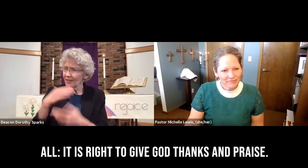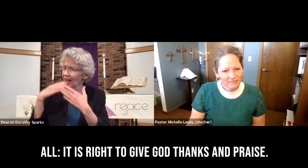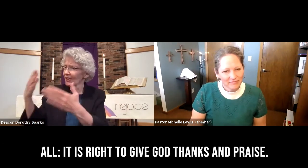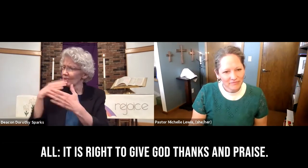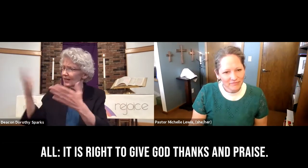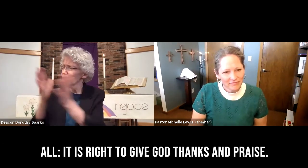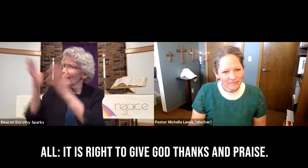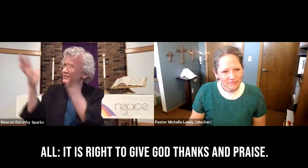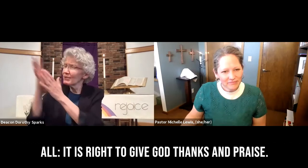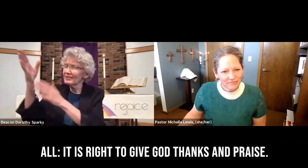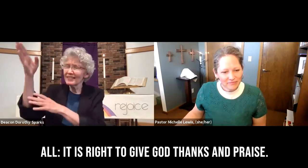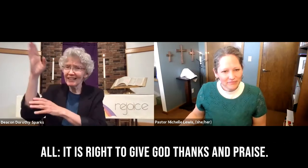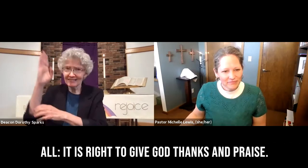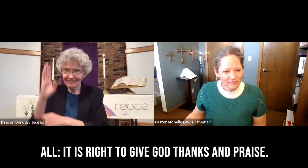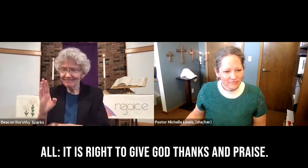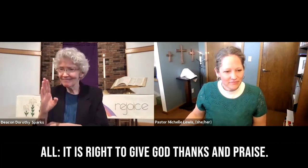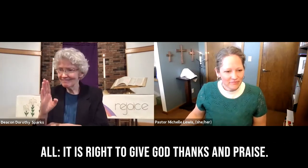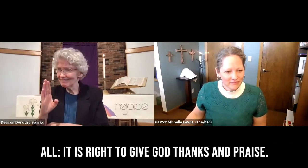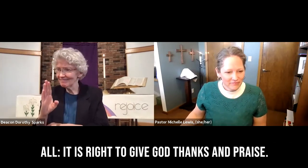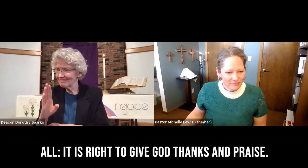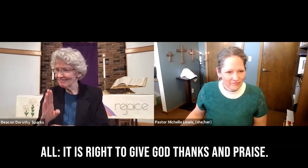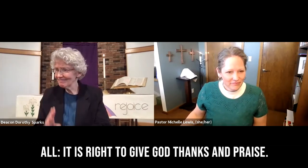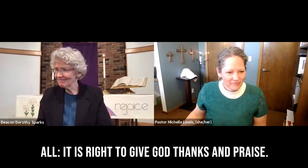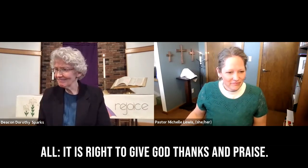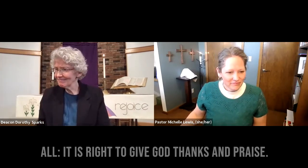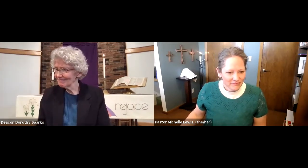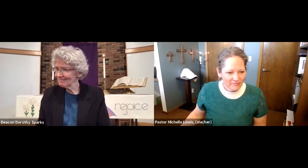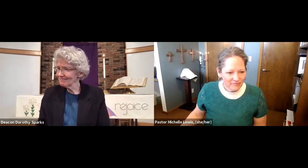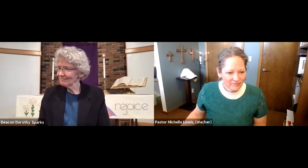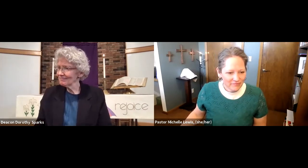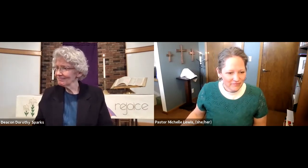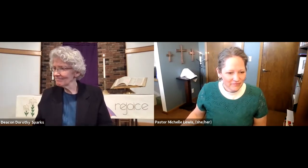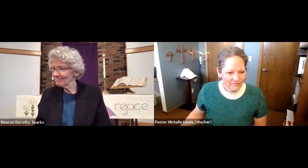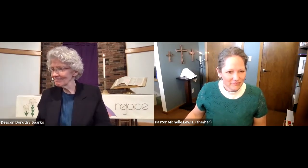It is right to give God thanks and praise.